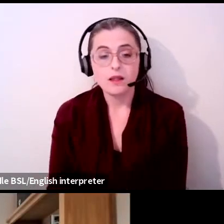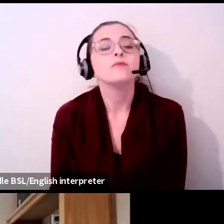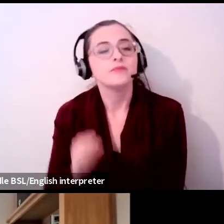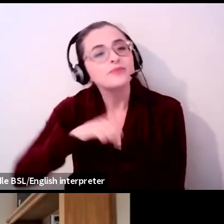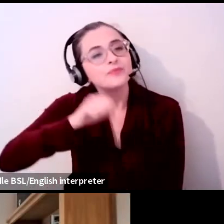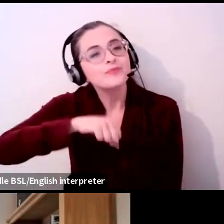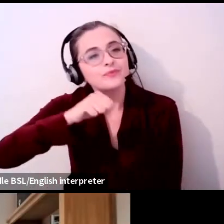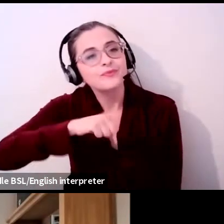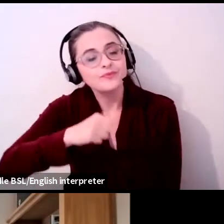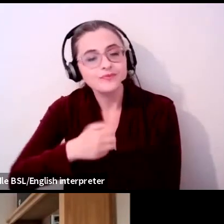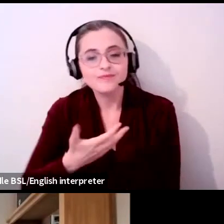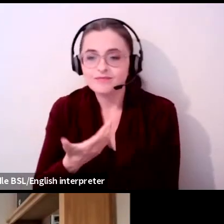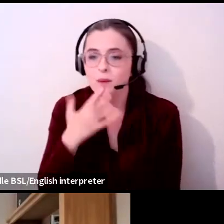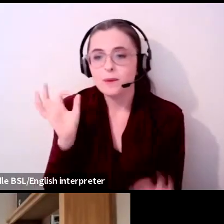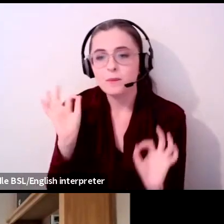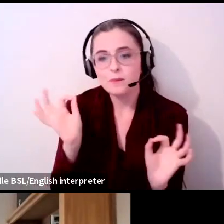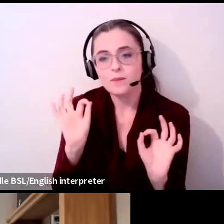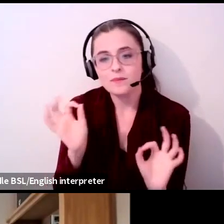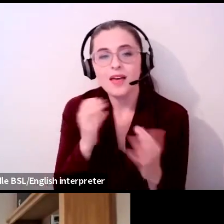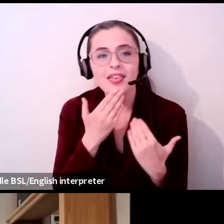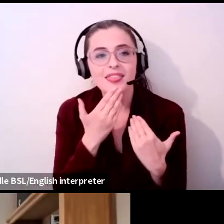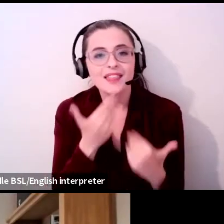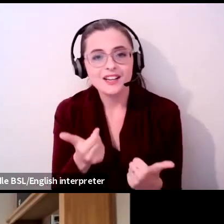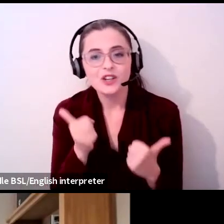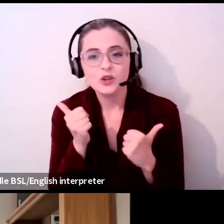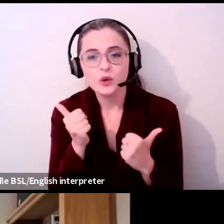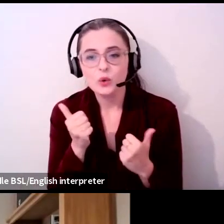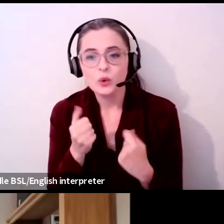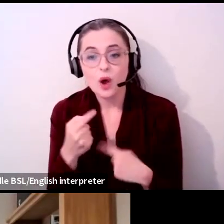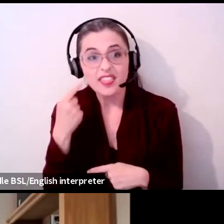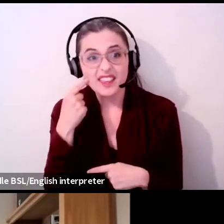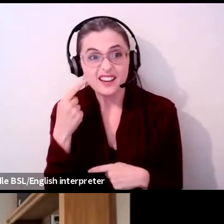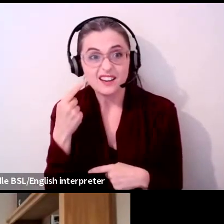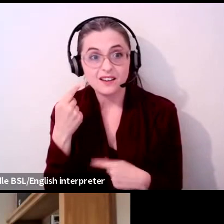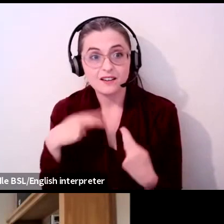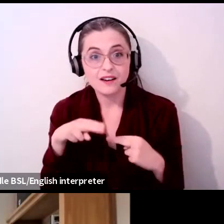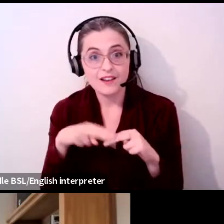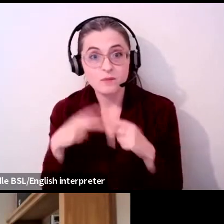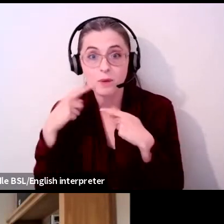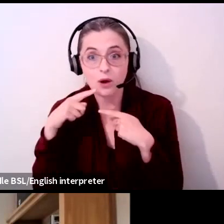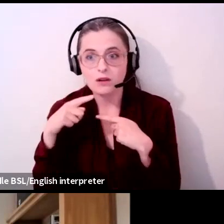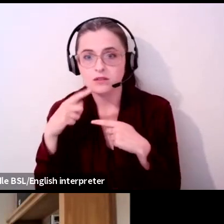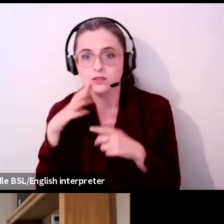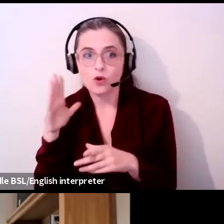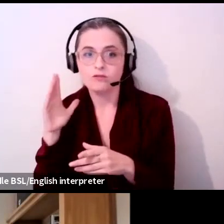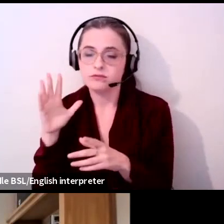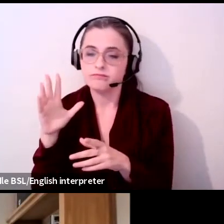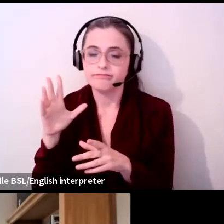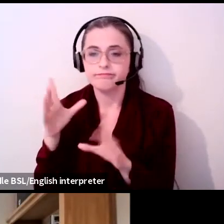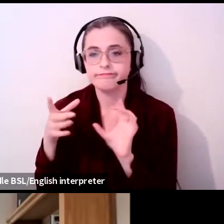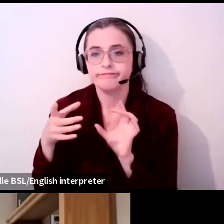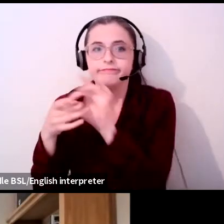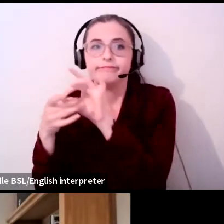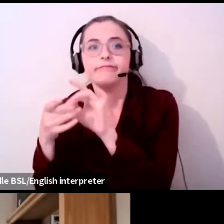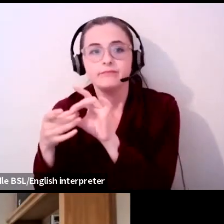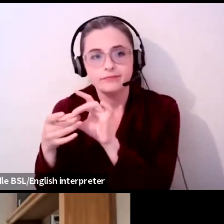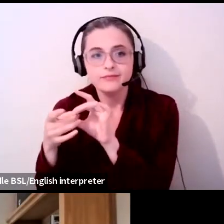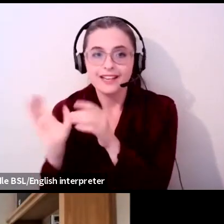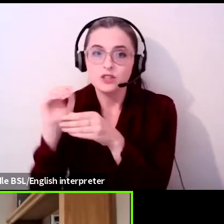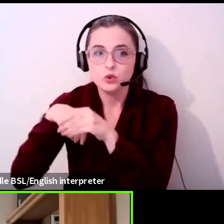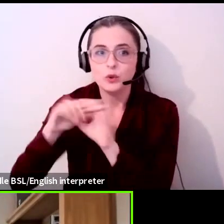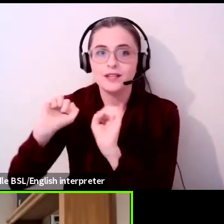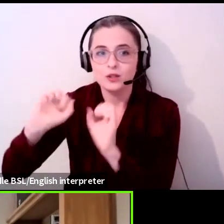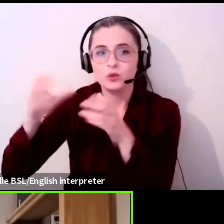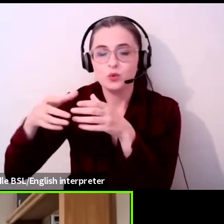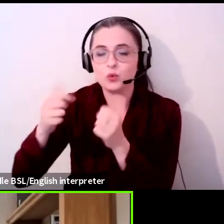Yeah, if you, yeah, that would be great. I think if people start like following you and joining, would be good, wouldn't it? Yeah.